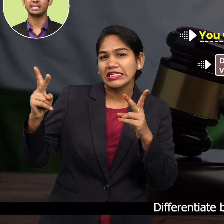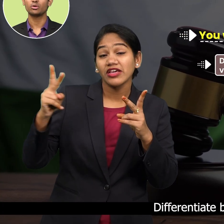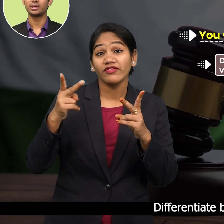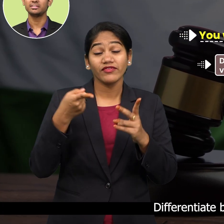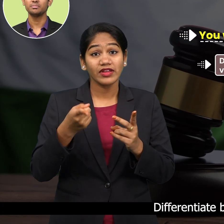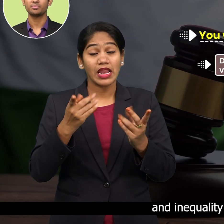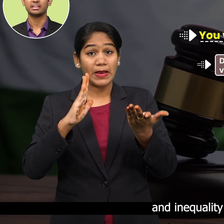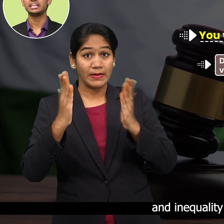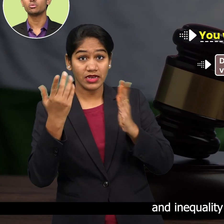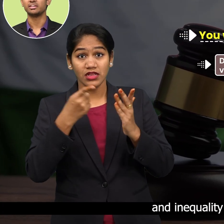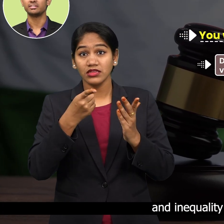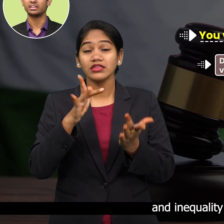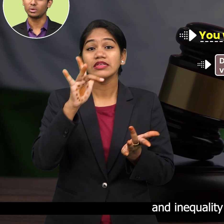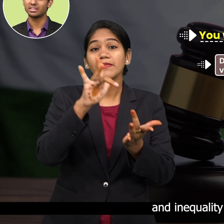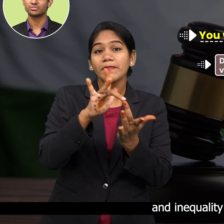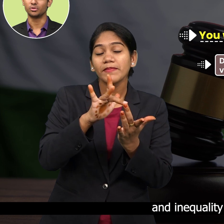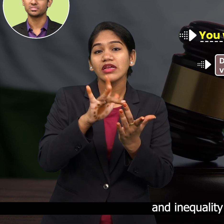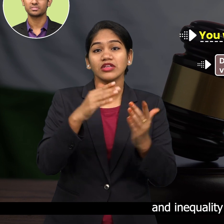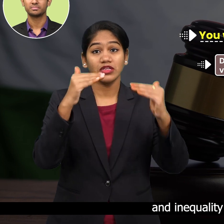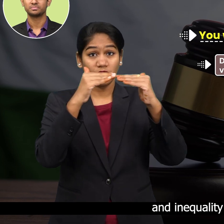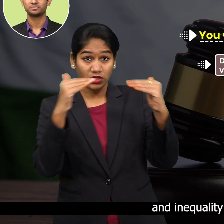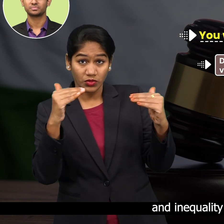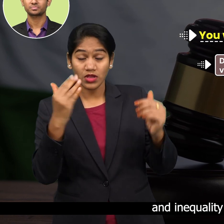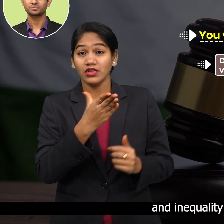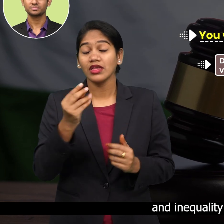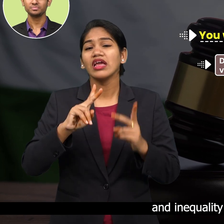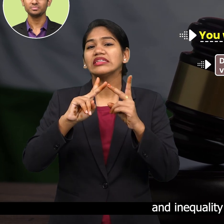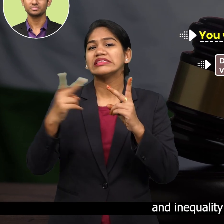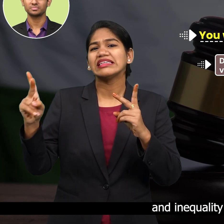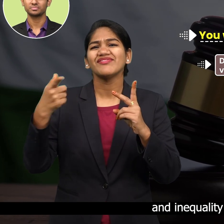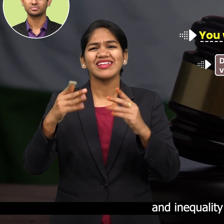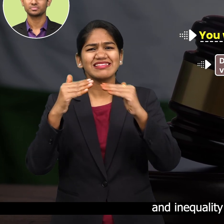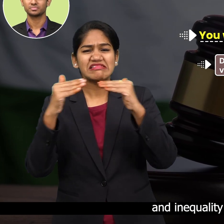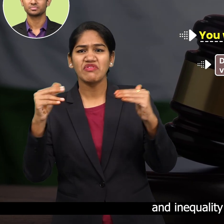differentiate between equality and inequality in various forms.